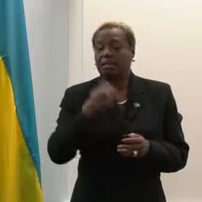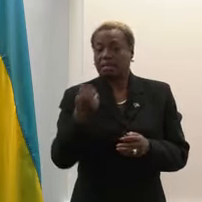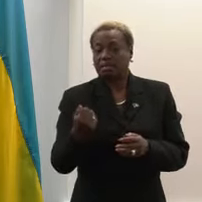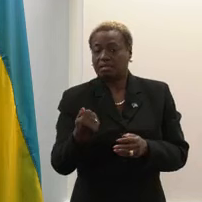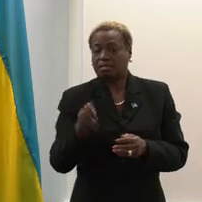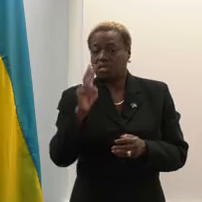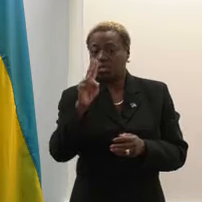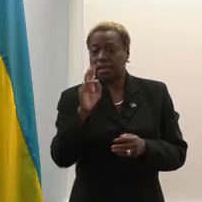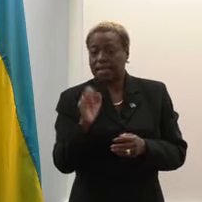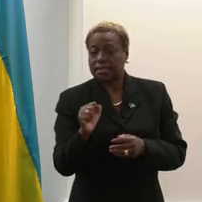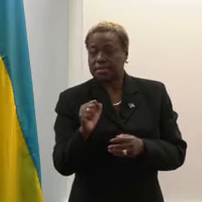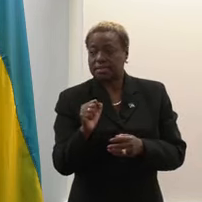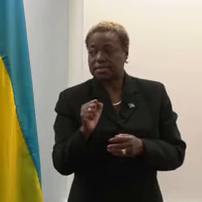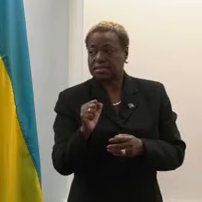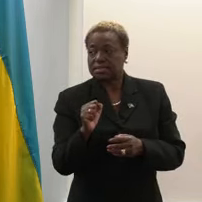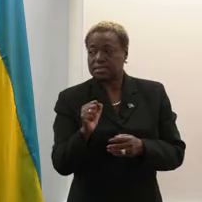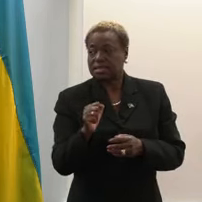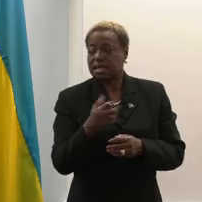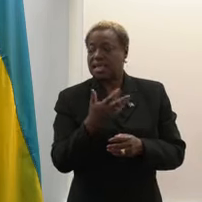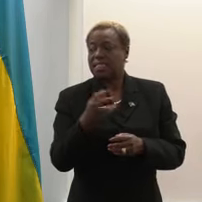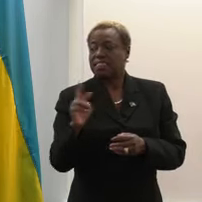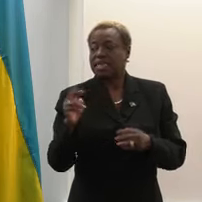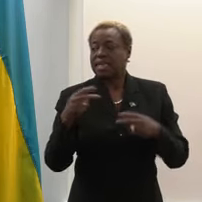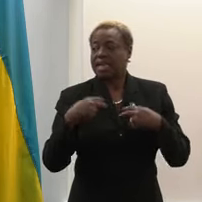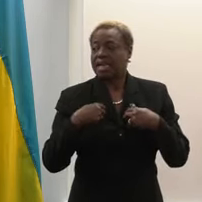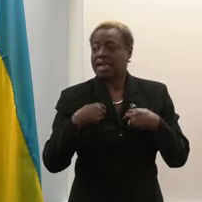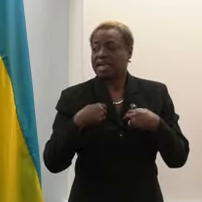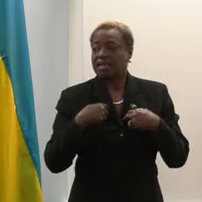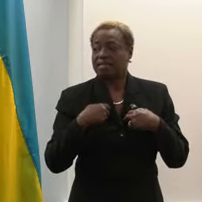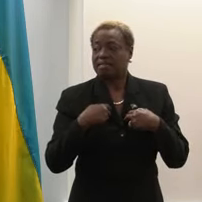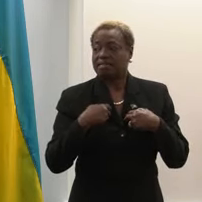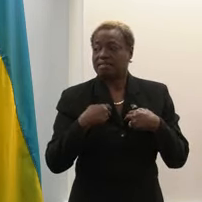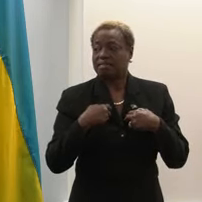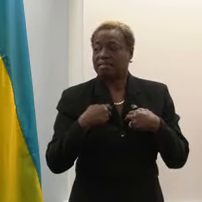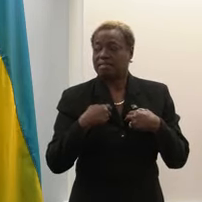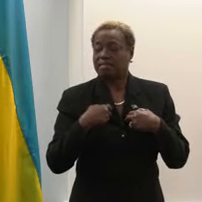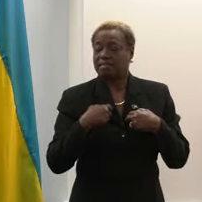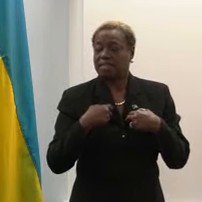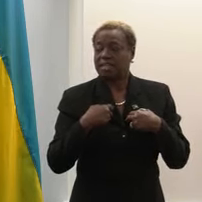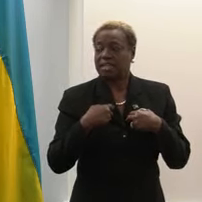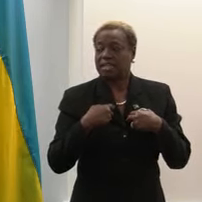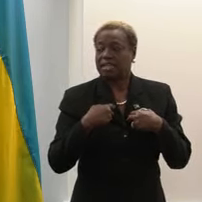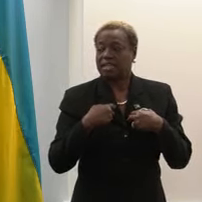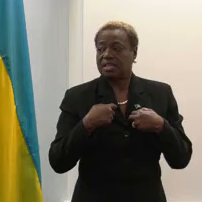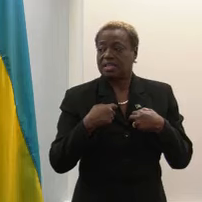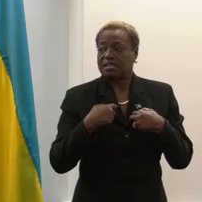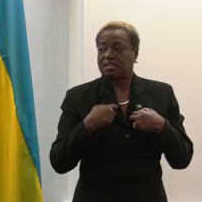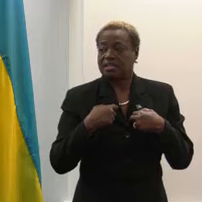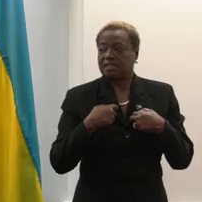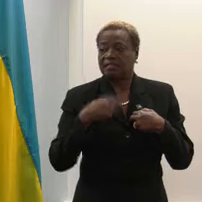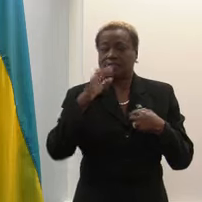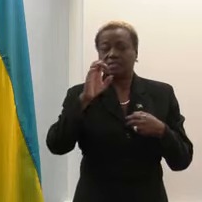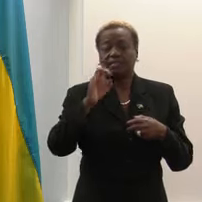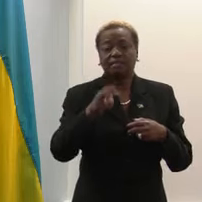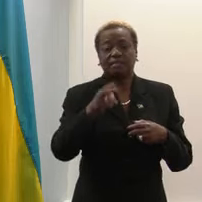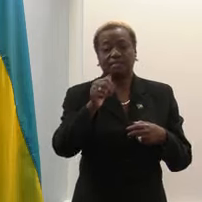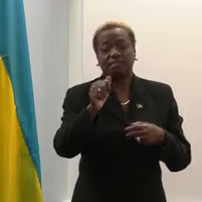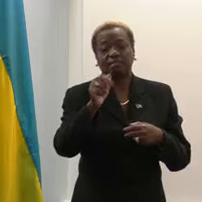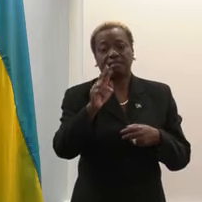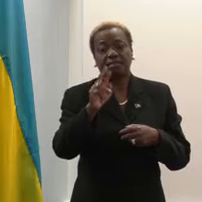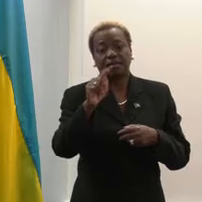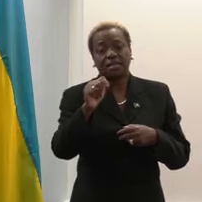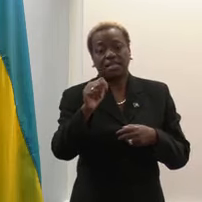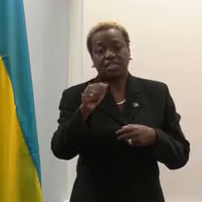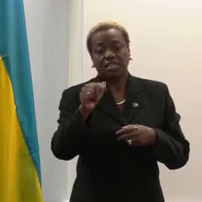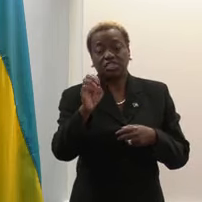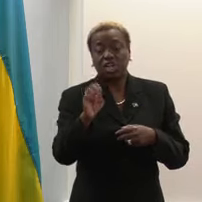U.S., they have charged people for who have been tested positive who still go out in public. Are we looking to